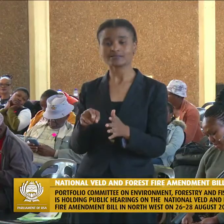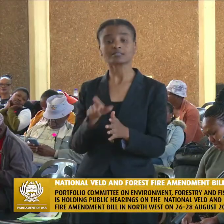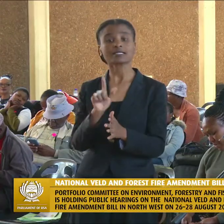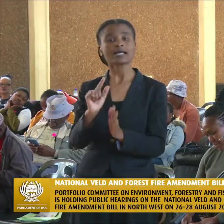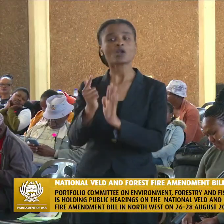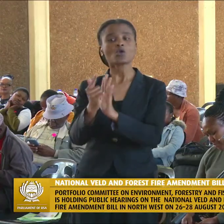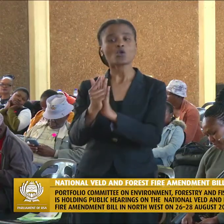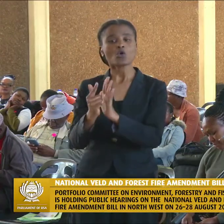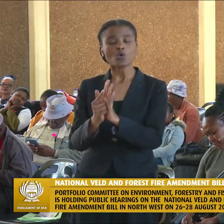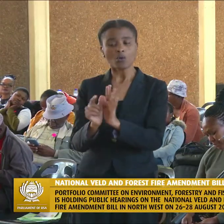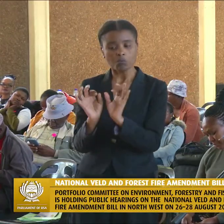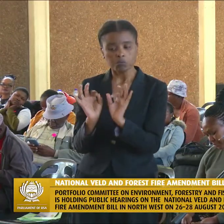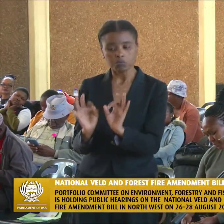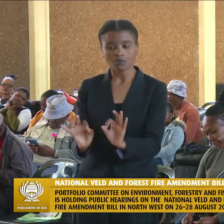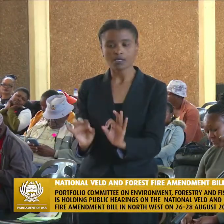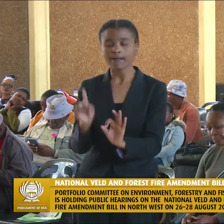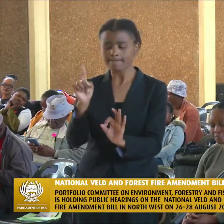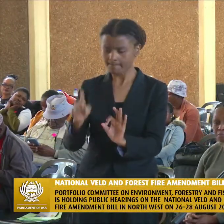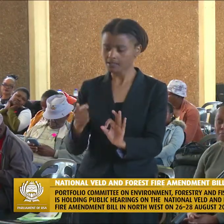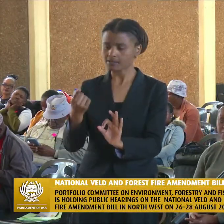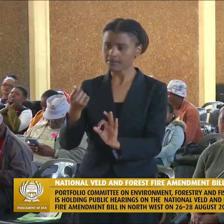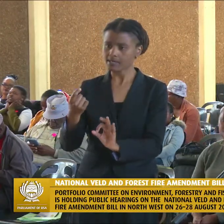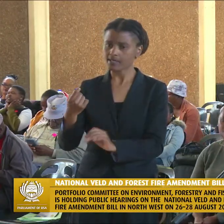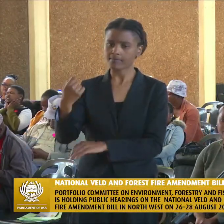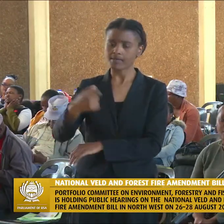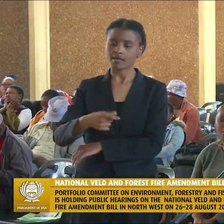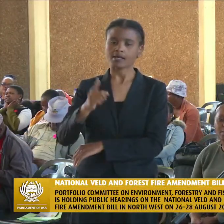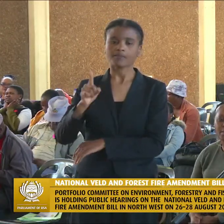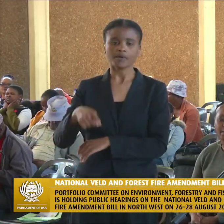there must be some fish which they are paying which